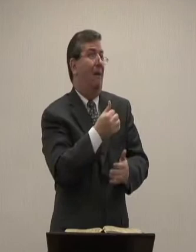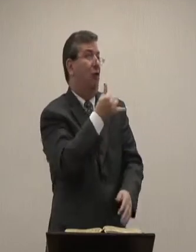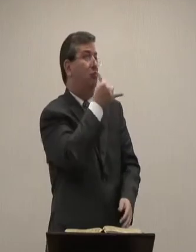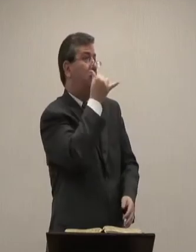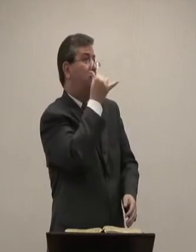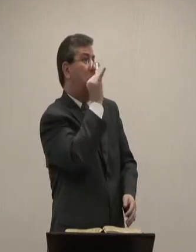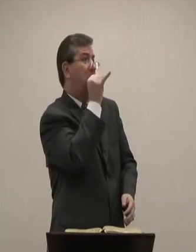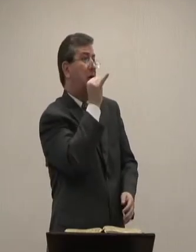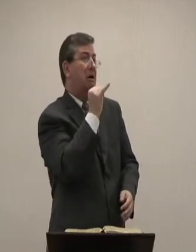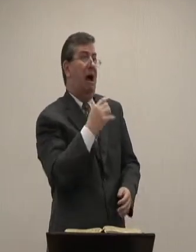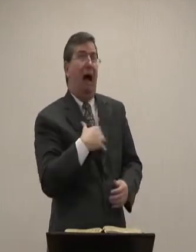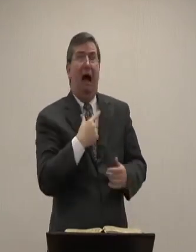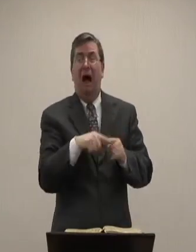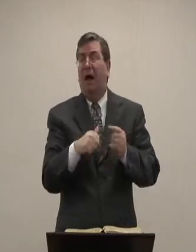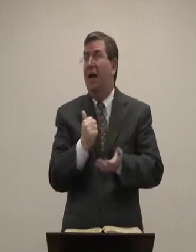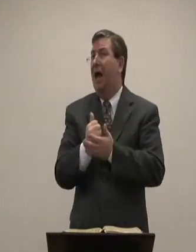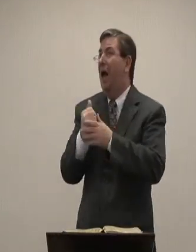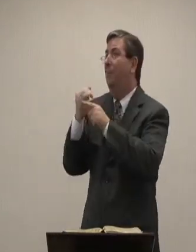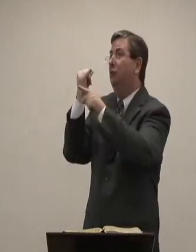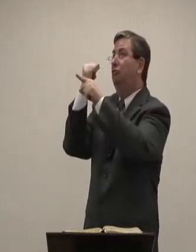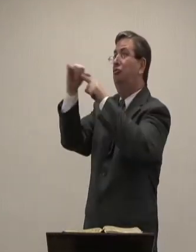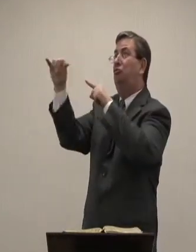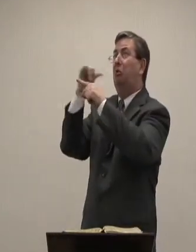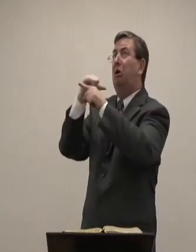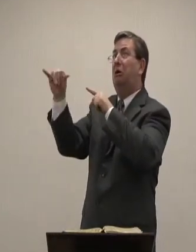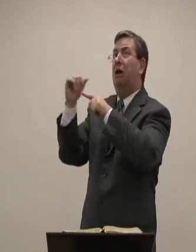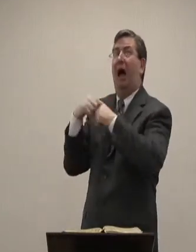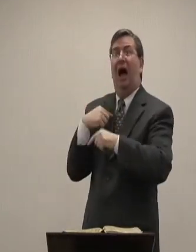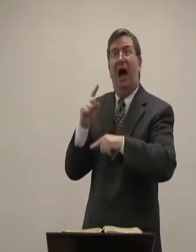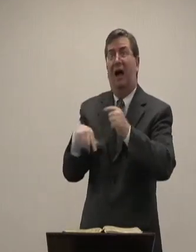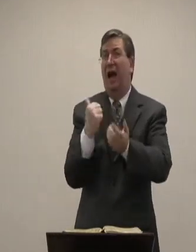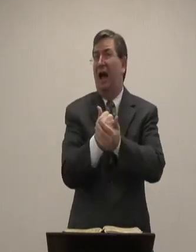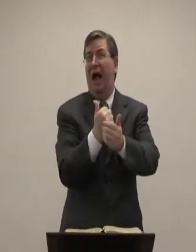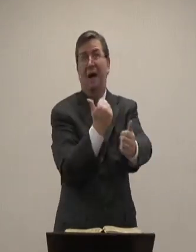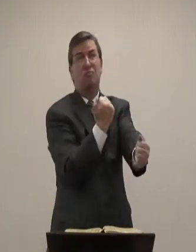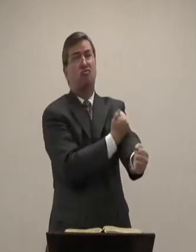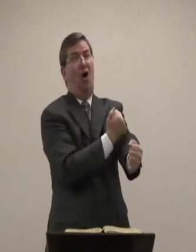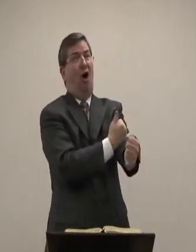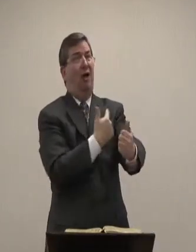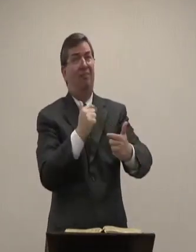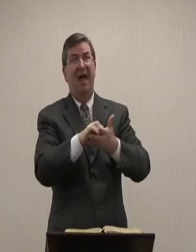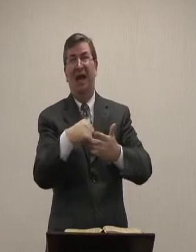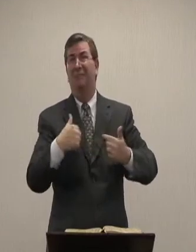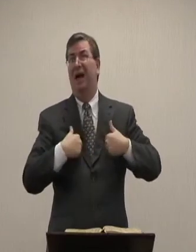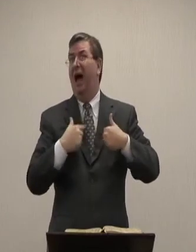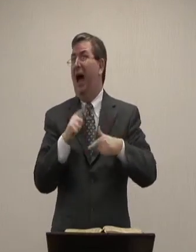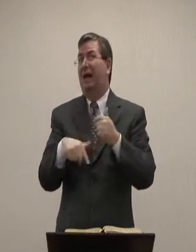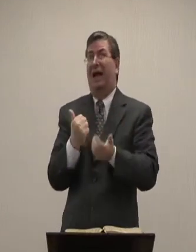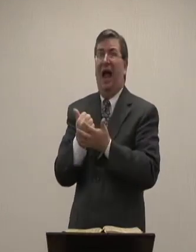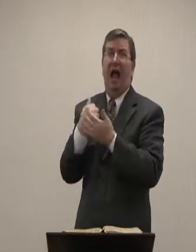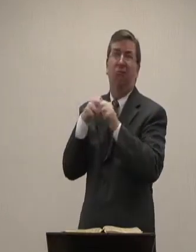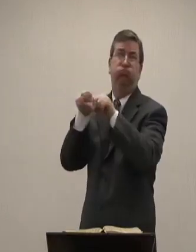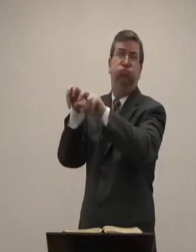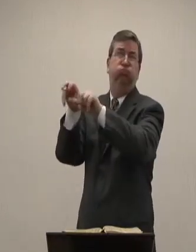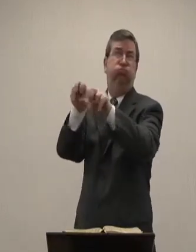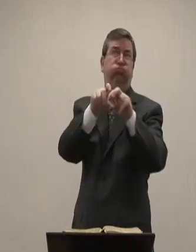help myself with drinking and smoking. I can't help myself with cursing and drugs and all the different obscenities in my